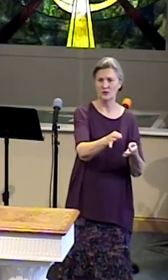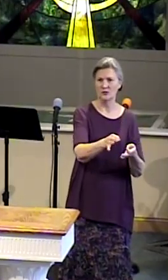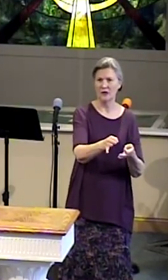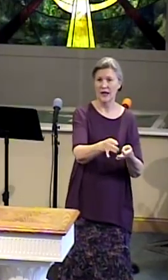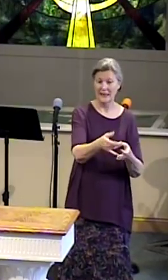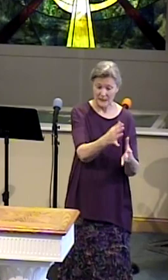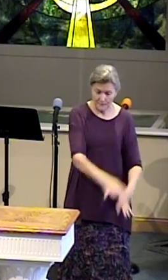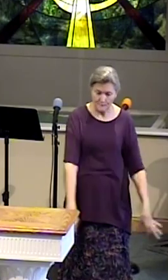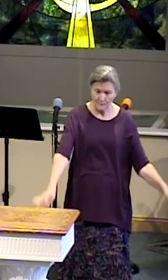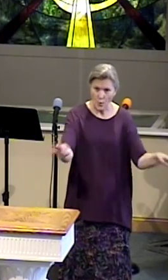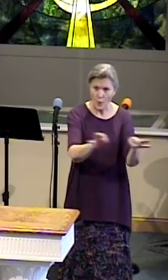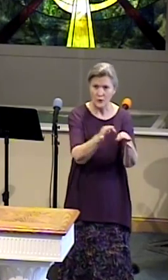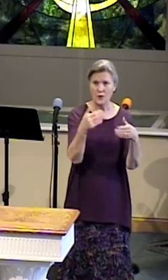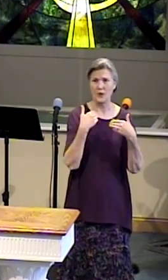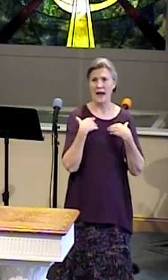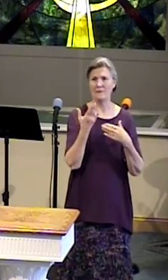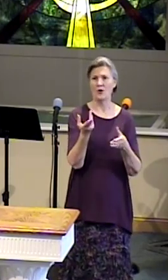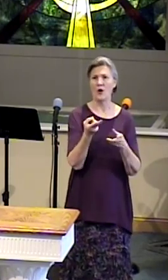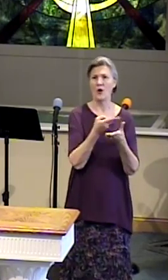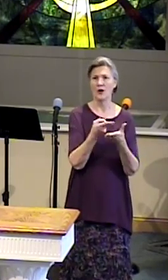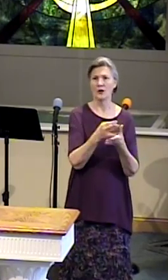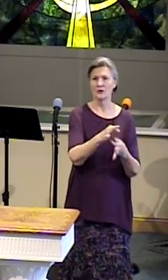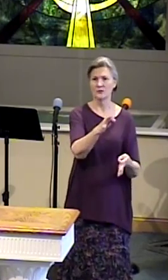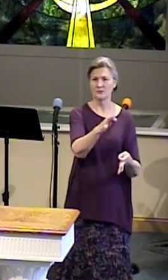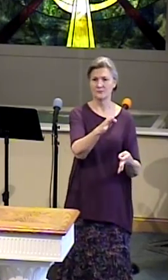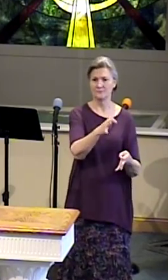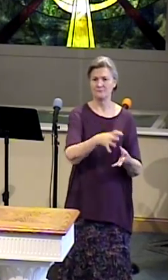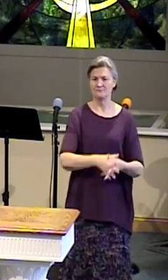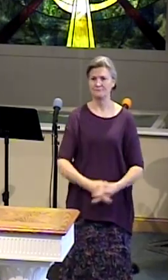it's important that we have the Holy Ghost.